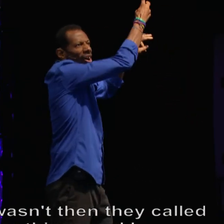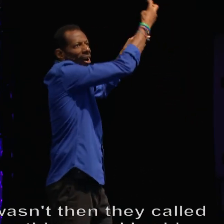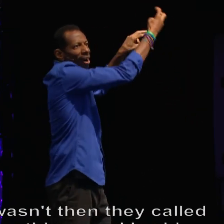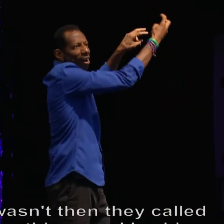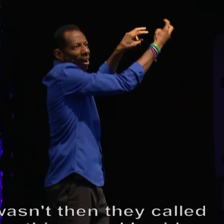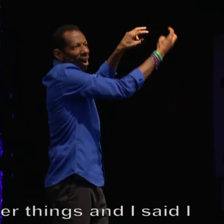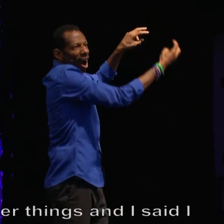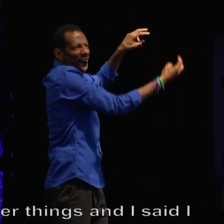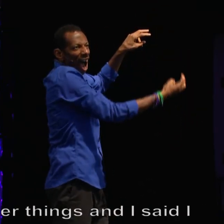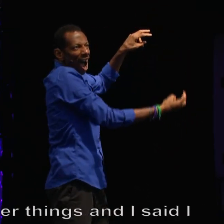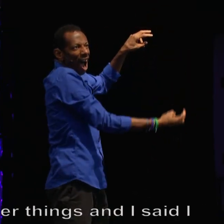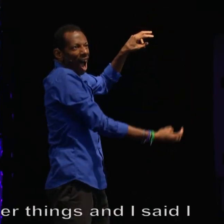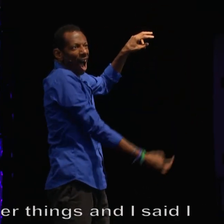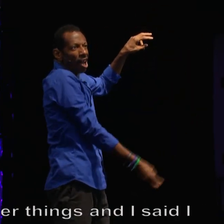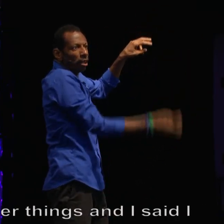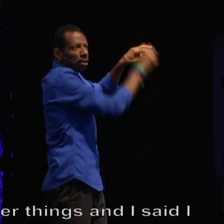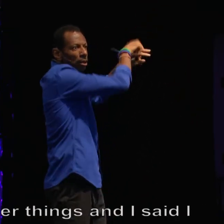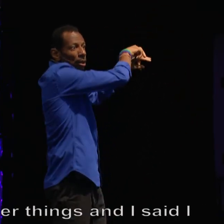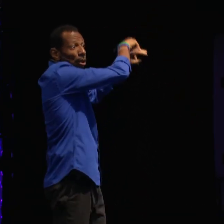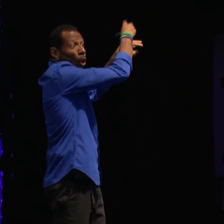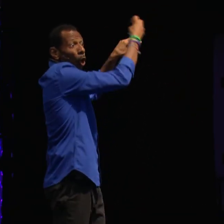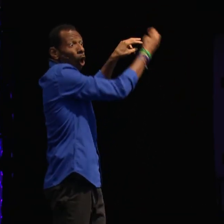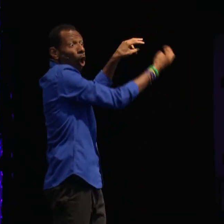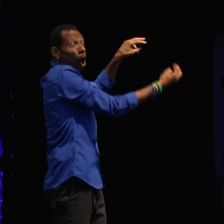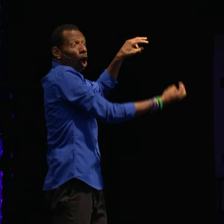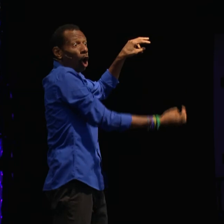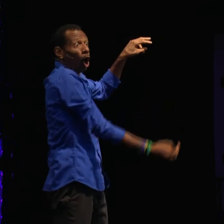saw people jumping.